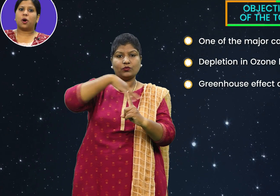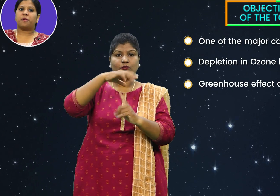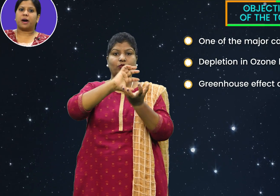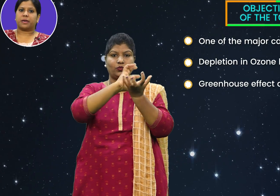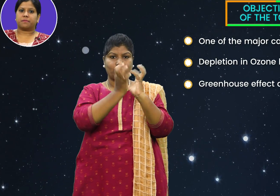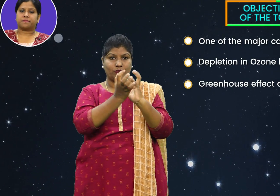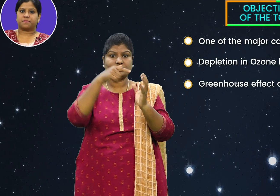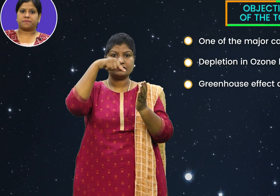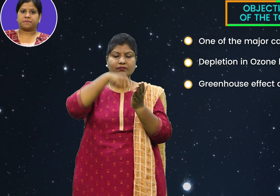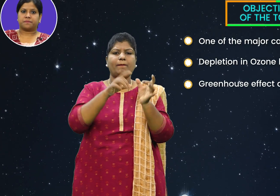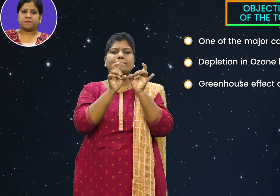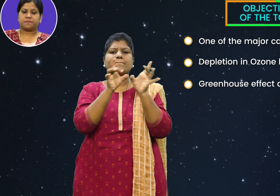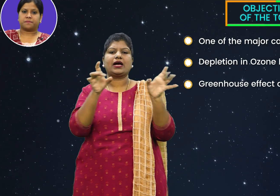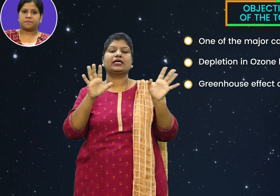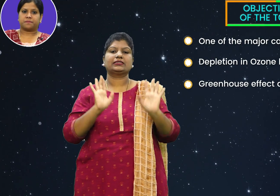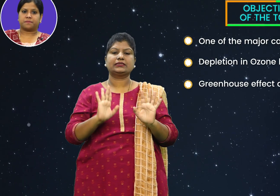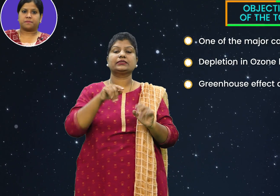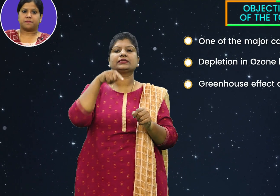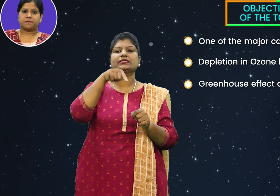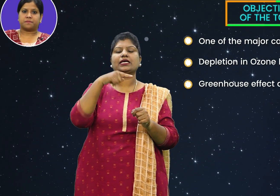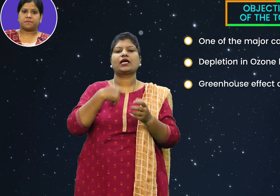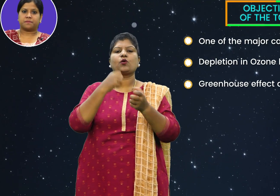and global warming.